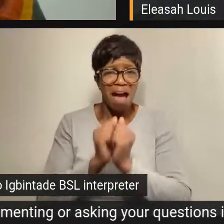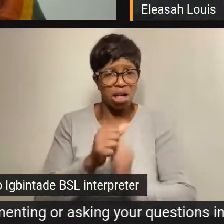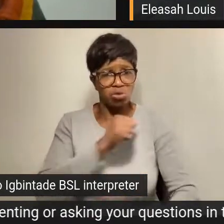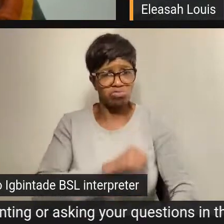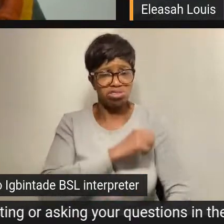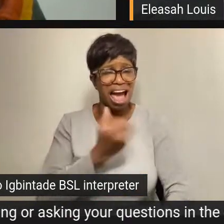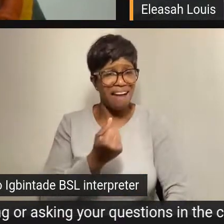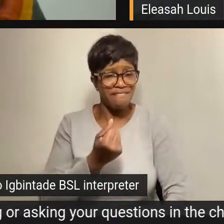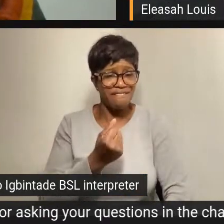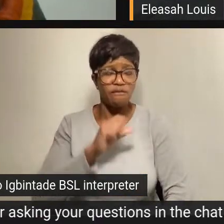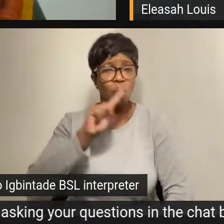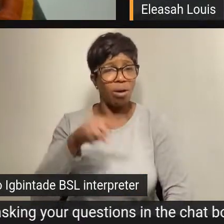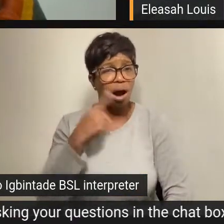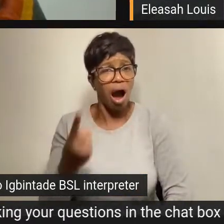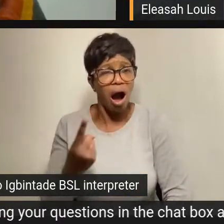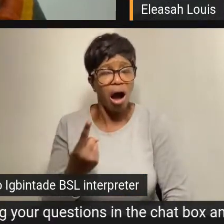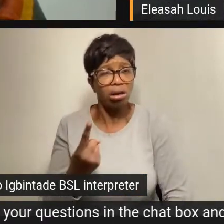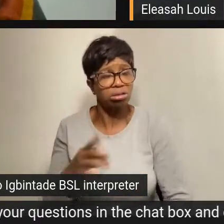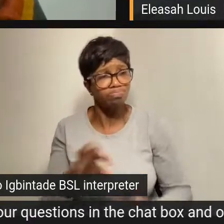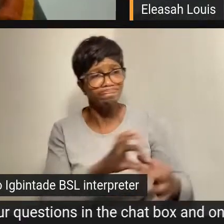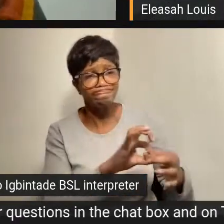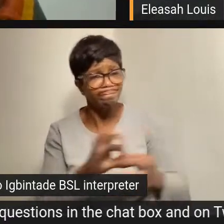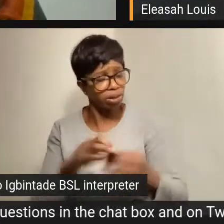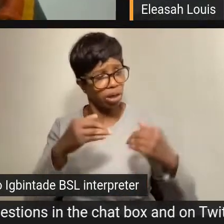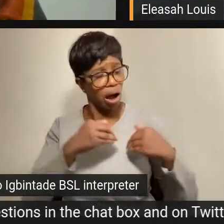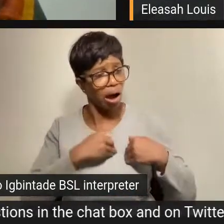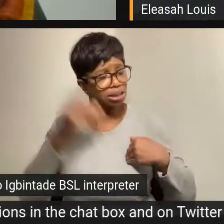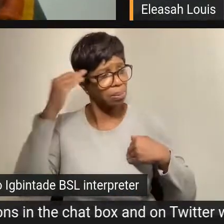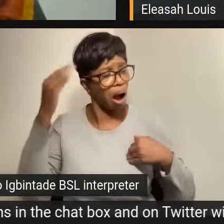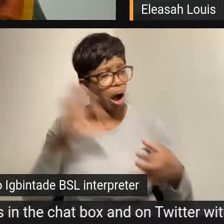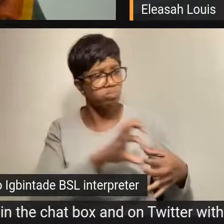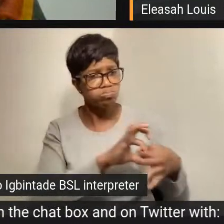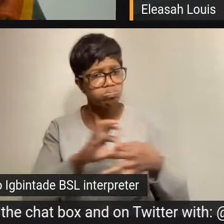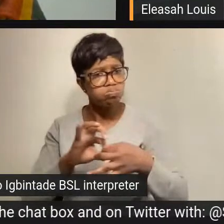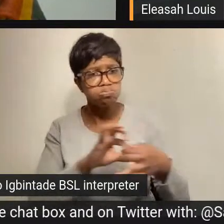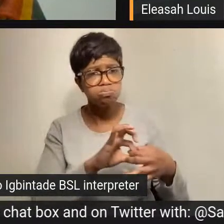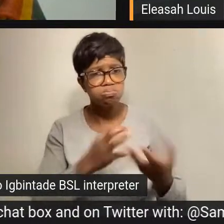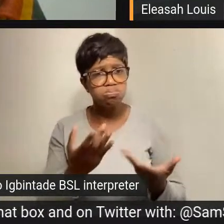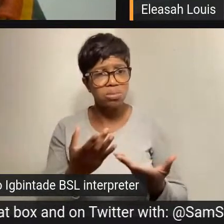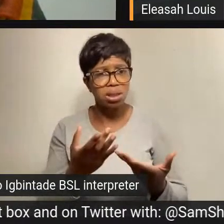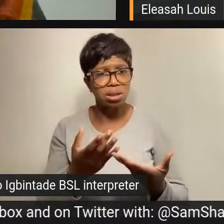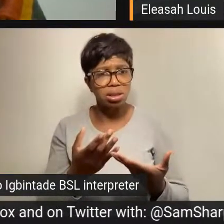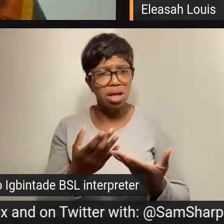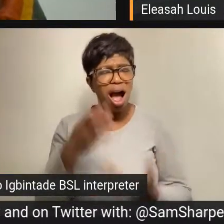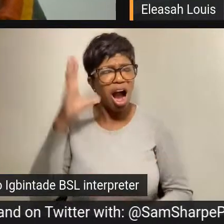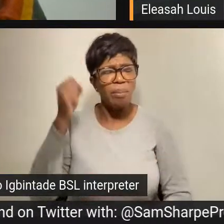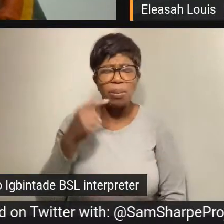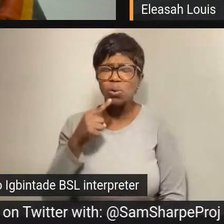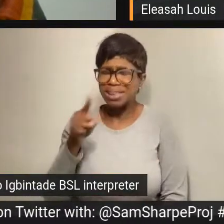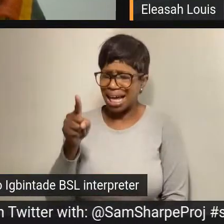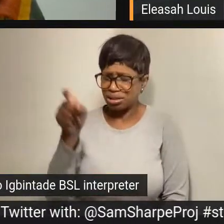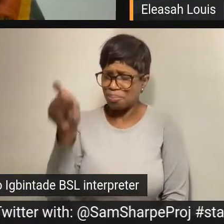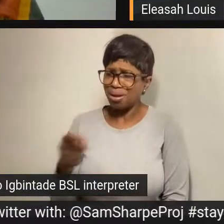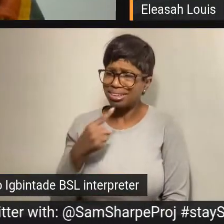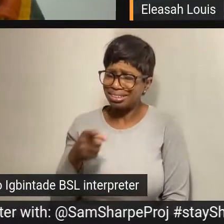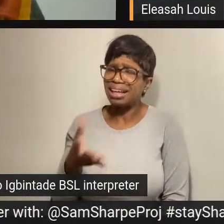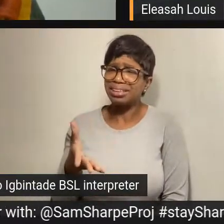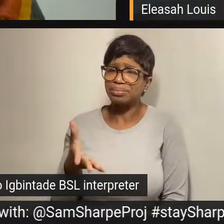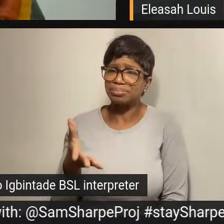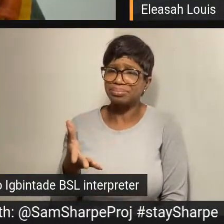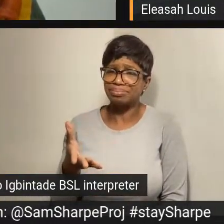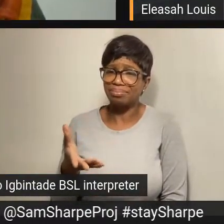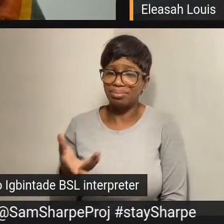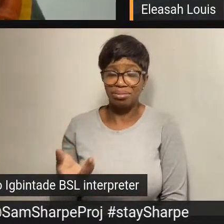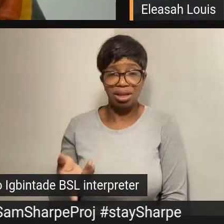we can't find that meeting of minds and hearts? Like somebody said, and I don't know who they are, but like somebody said, if we